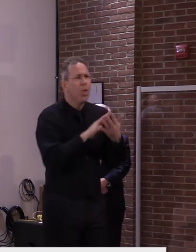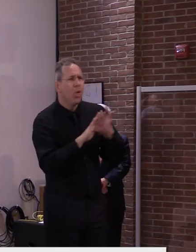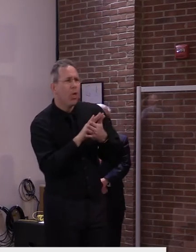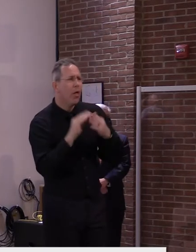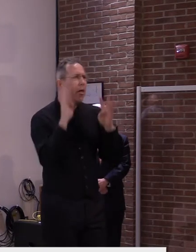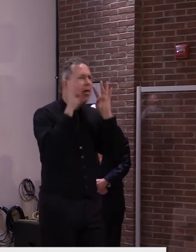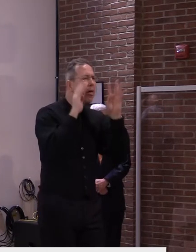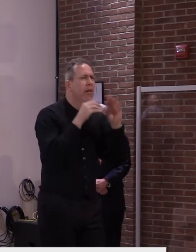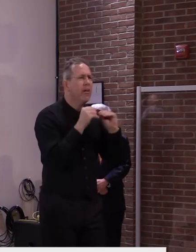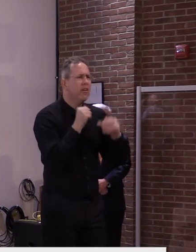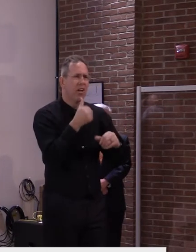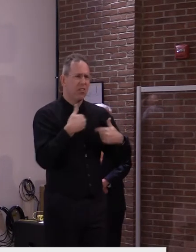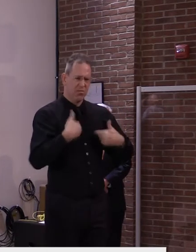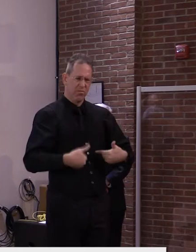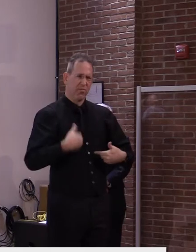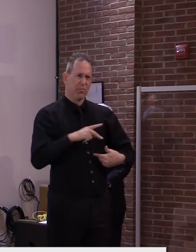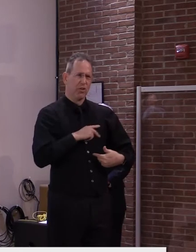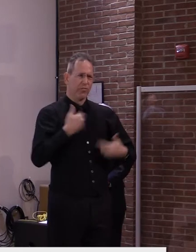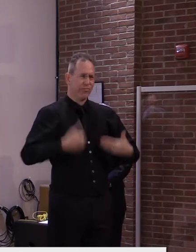Thank you.